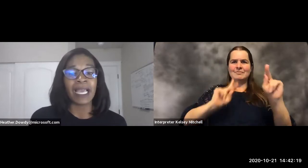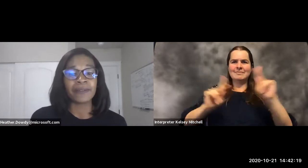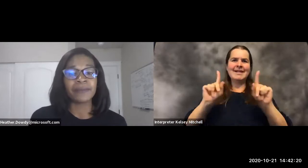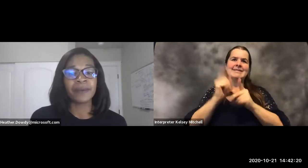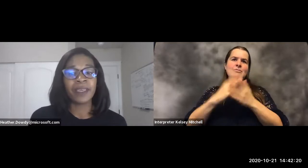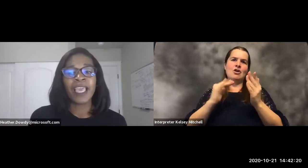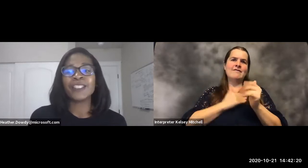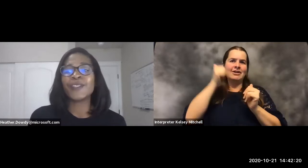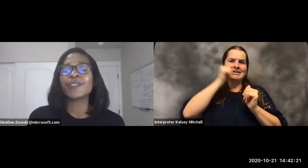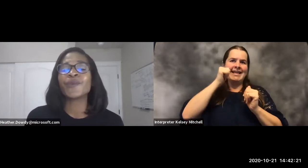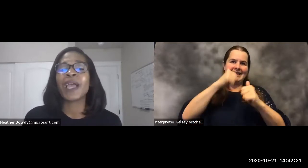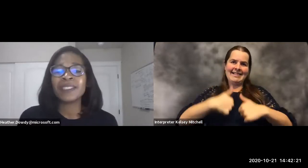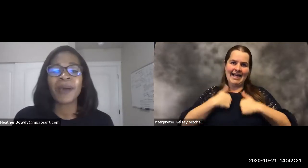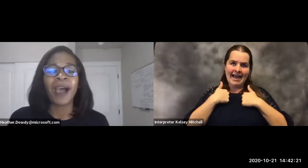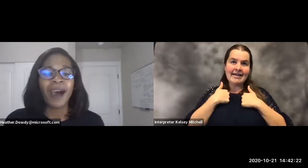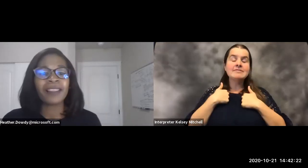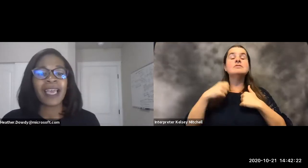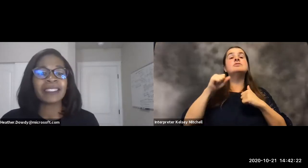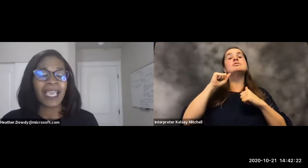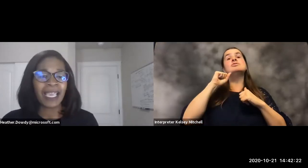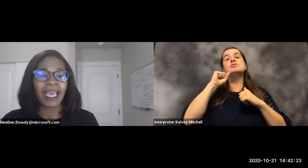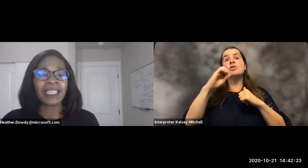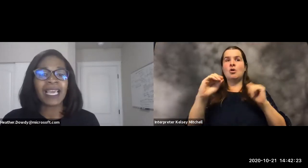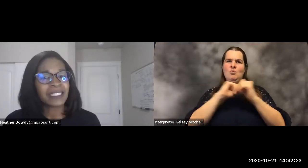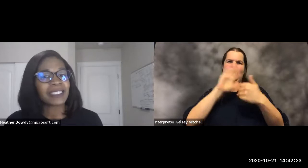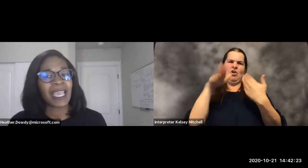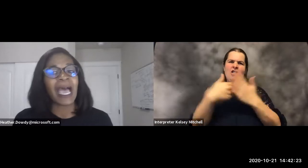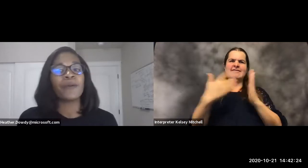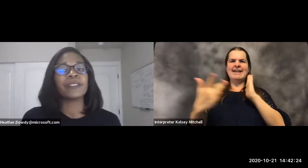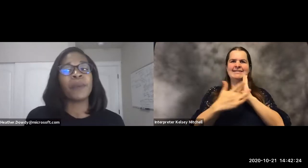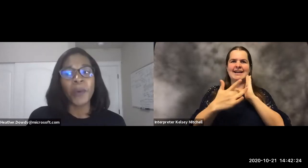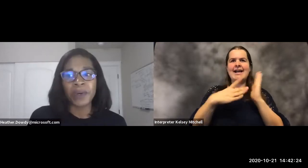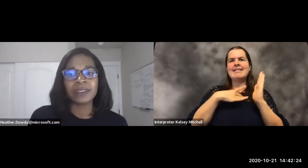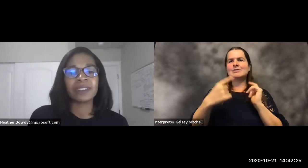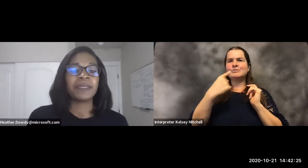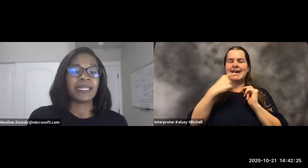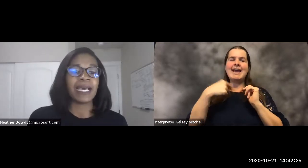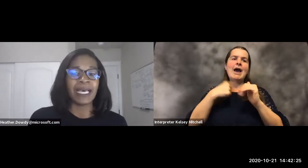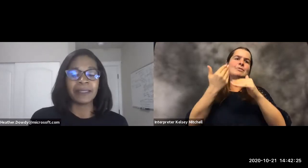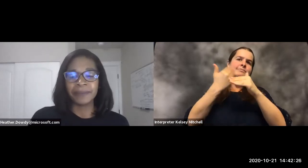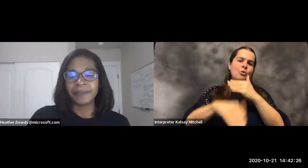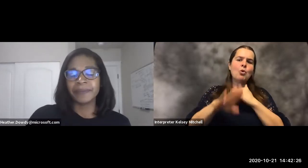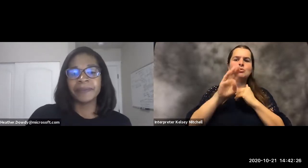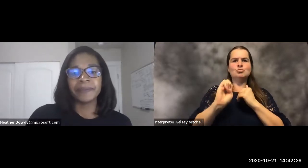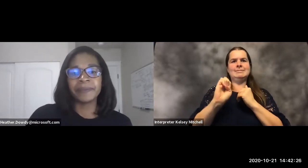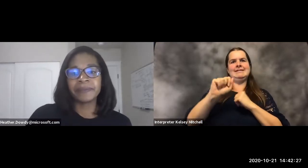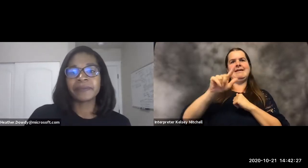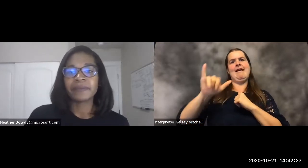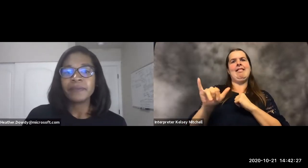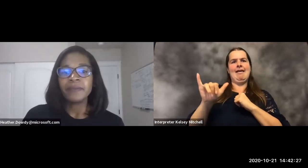daily lives. And so surrounded by all that tech, I like to say I was born to be an ally.